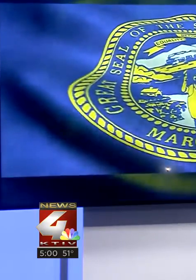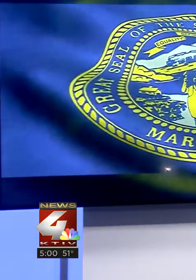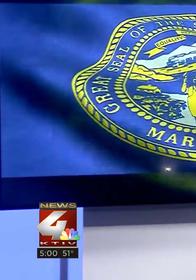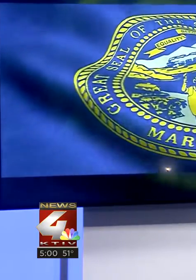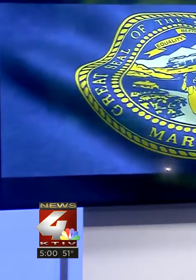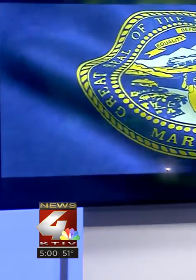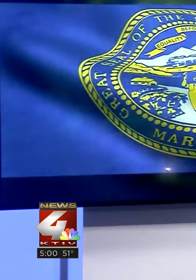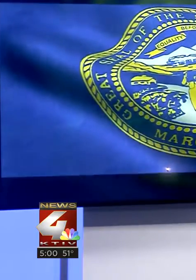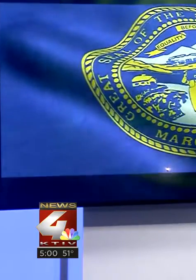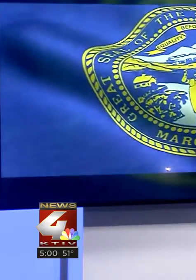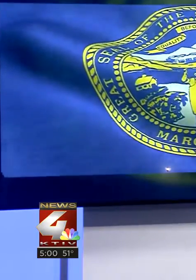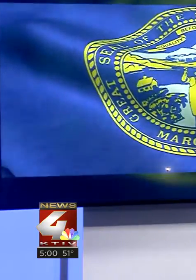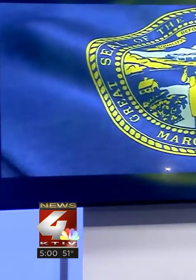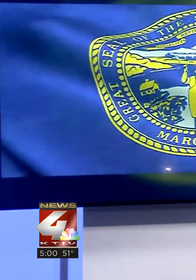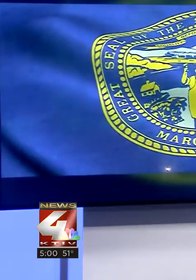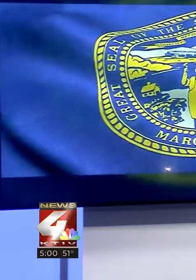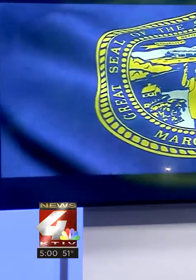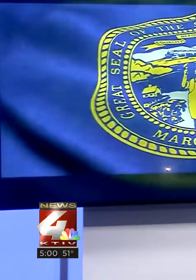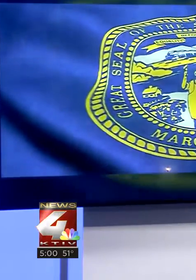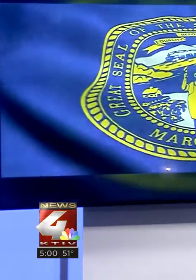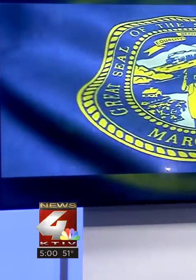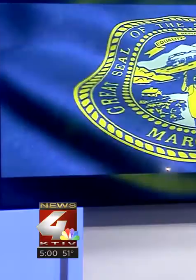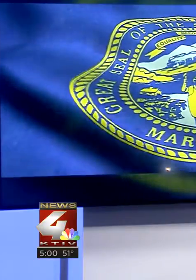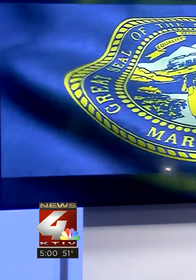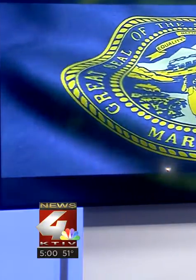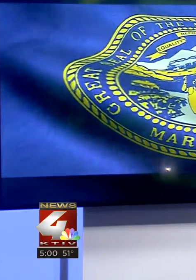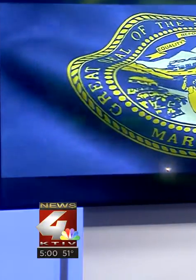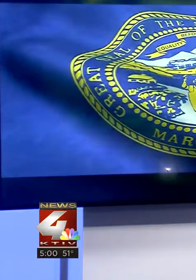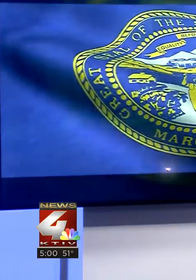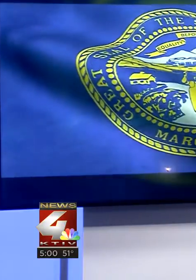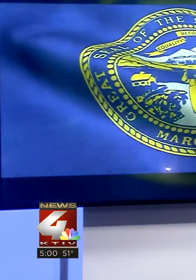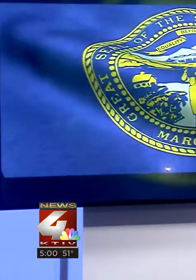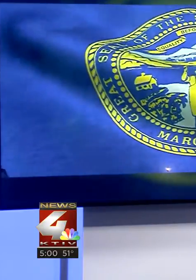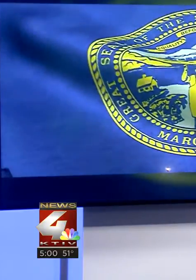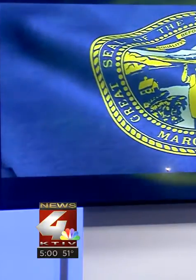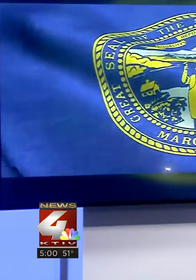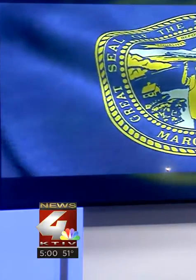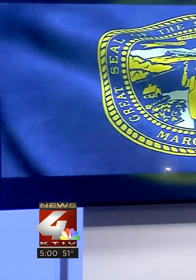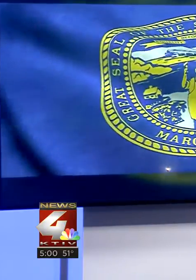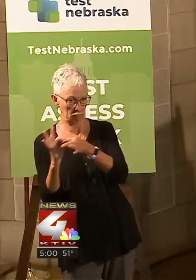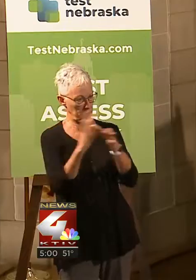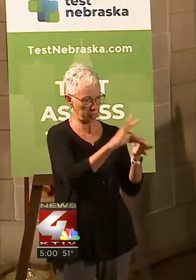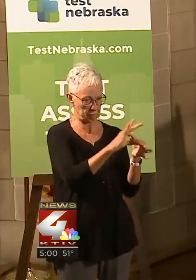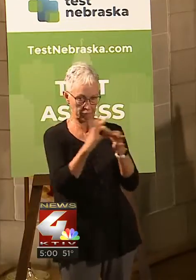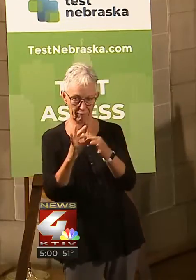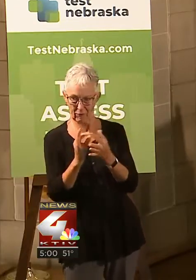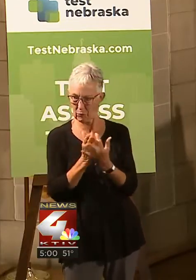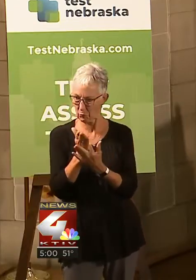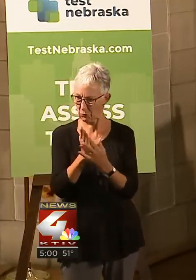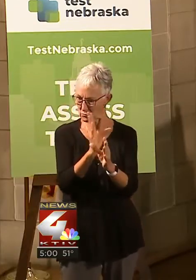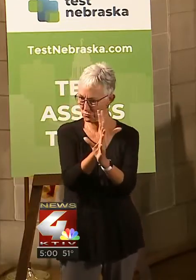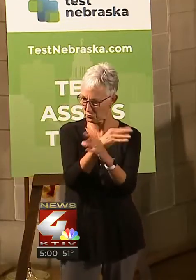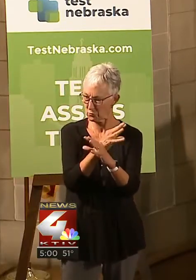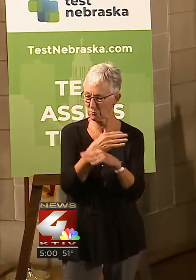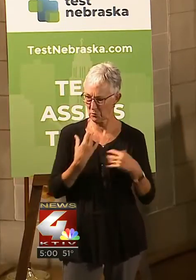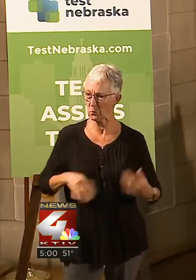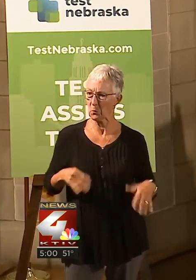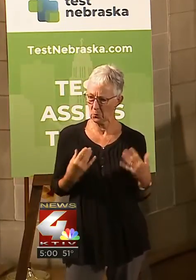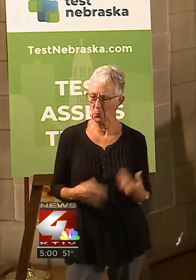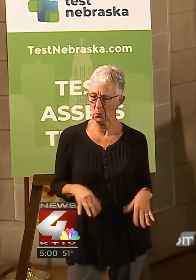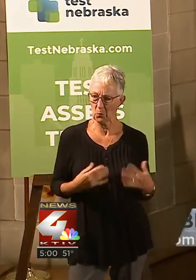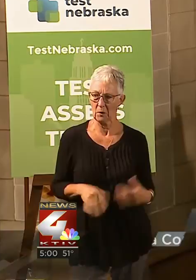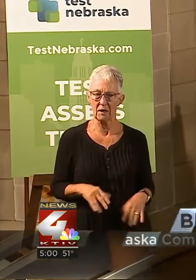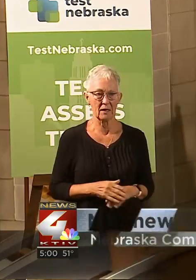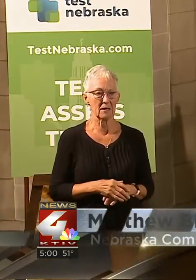staff, administrators, school boards, and comprehensive plans currently in place. It remains the